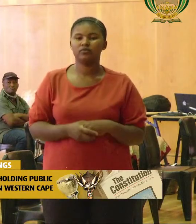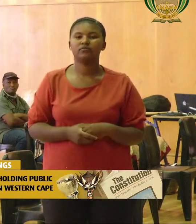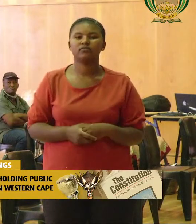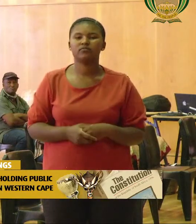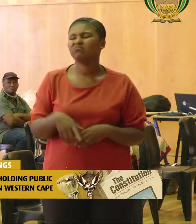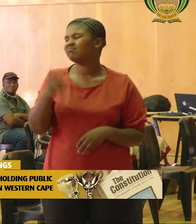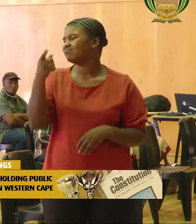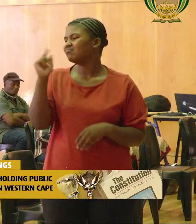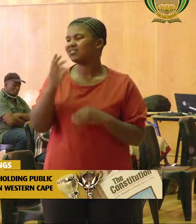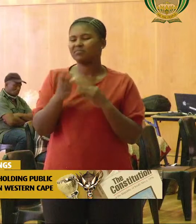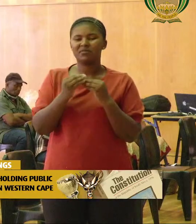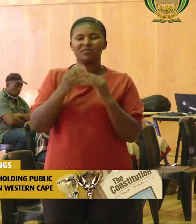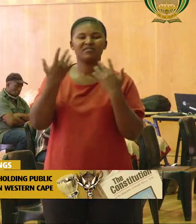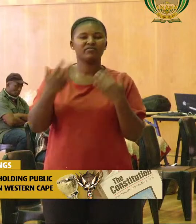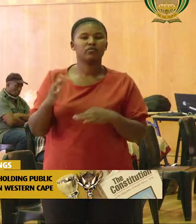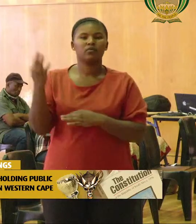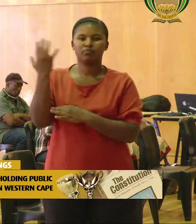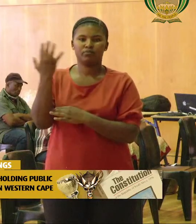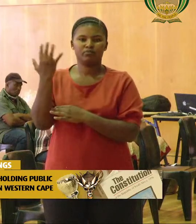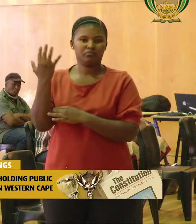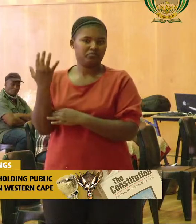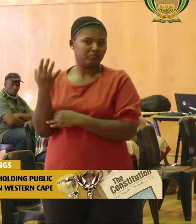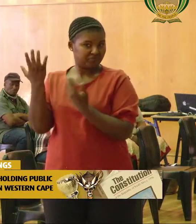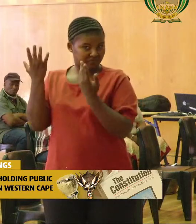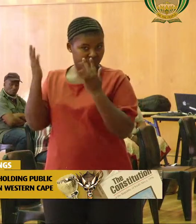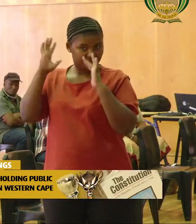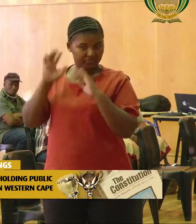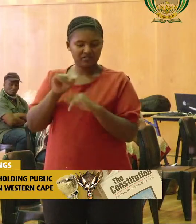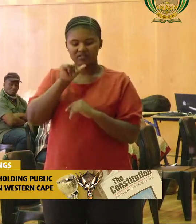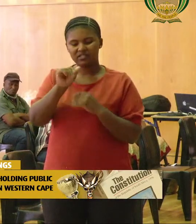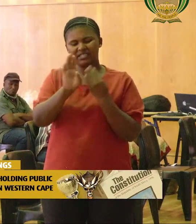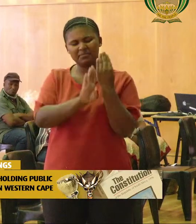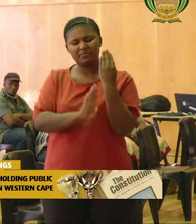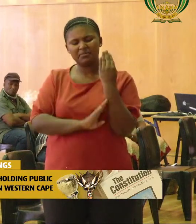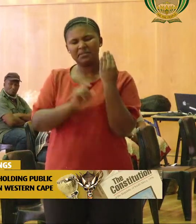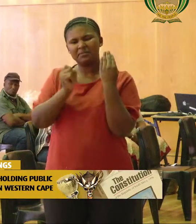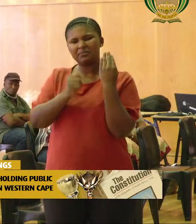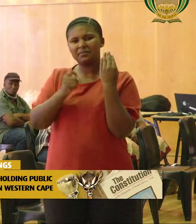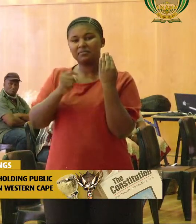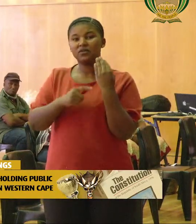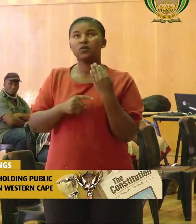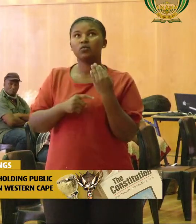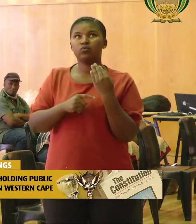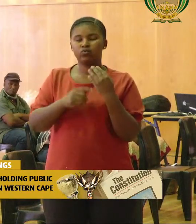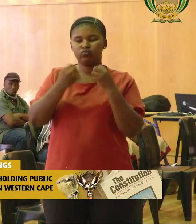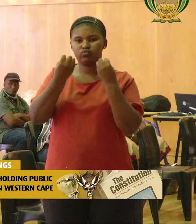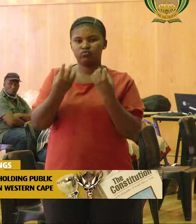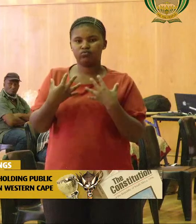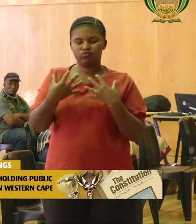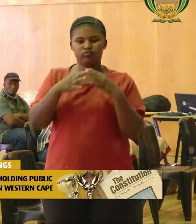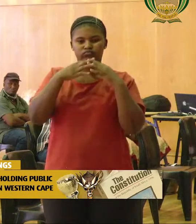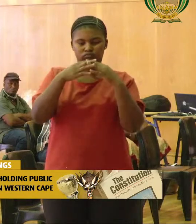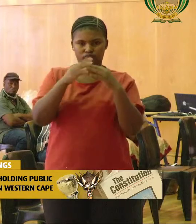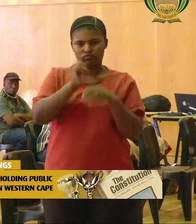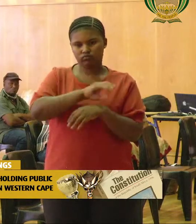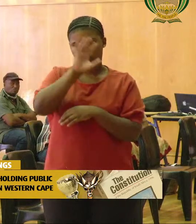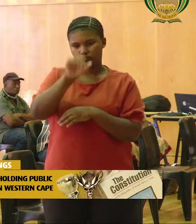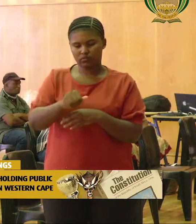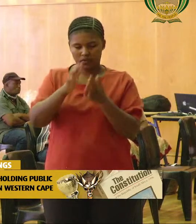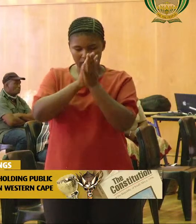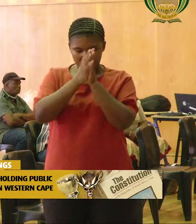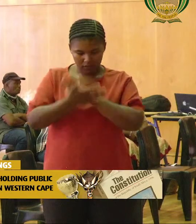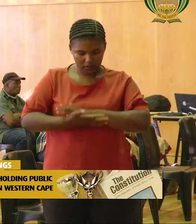ezinye imembers zethu apha ngaphambili uba le bill lena izobangela ichaos kakhulu eSouth Africa